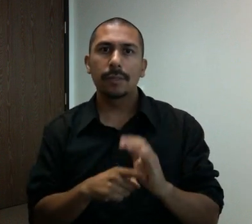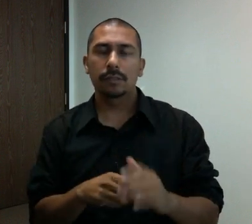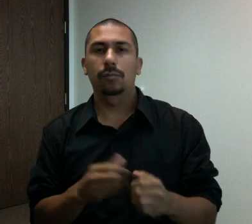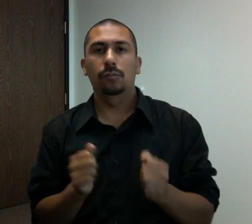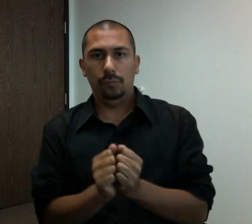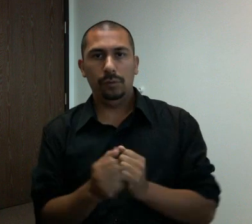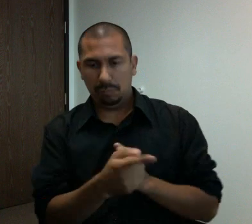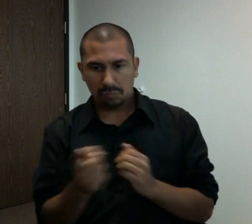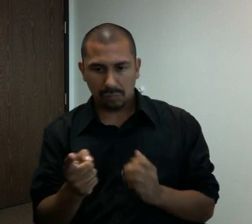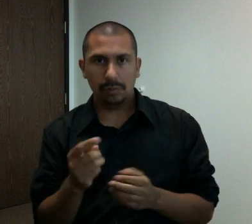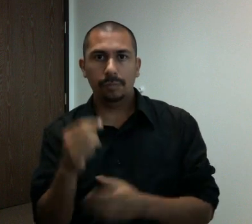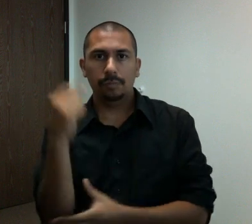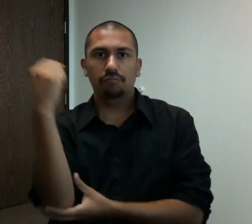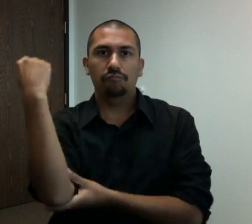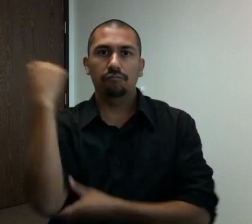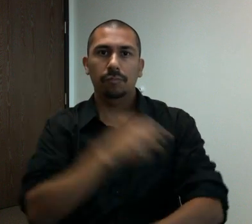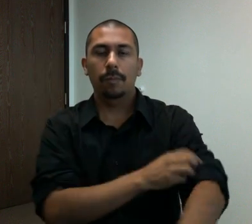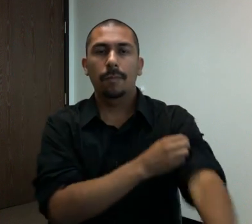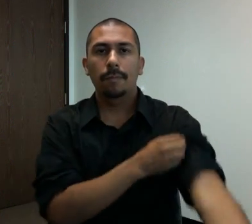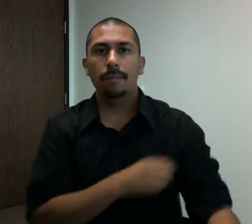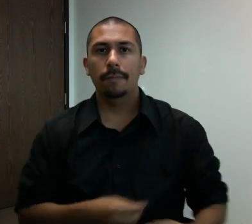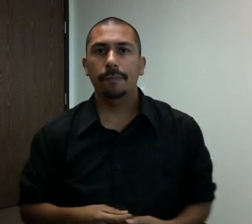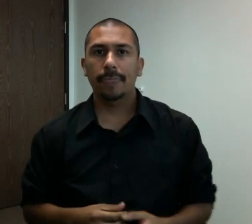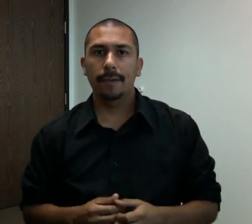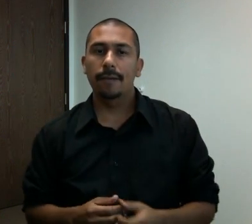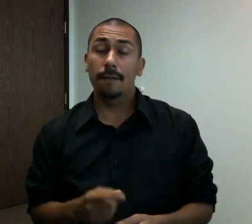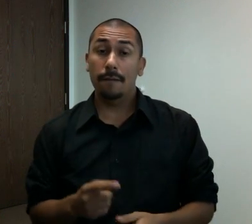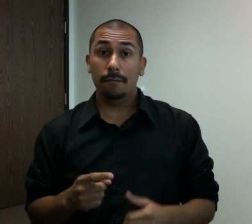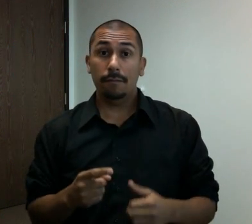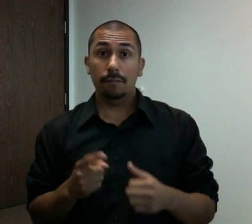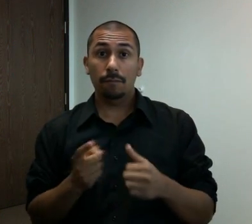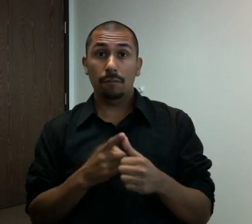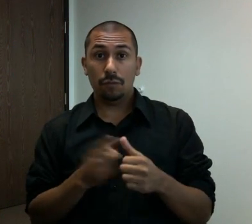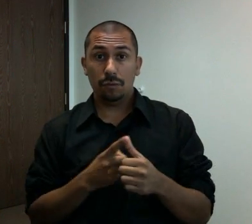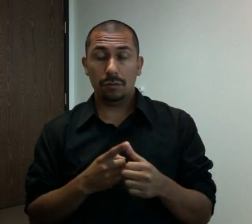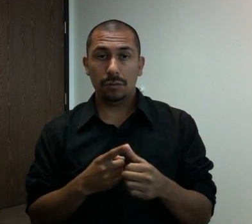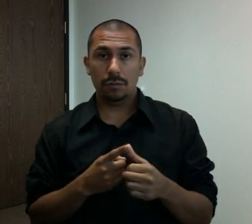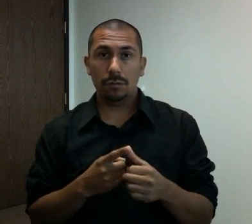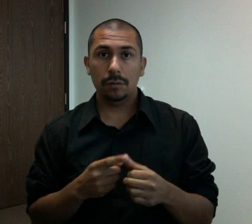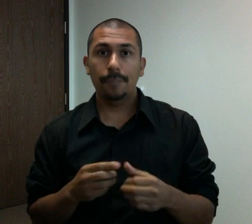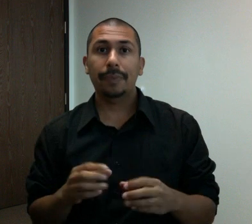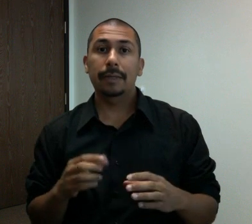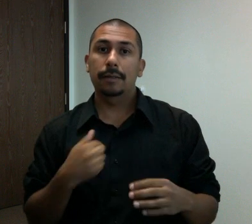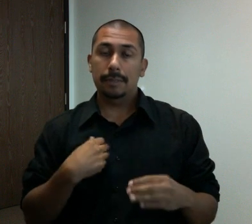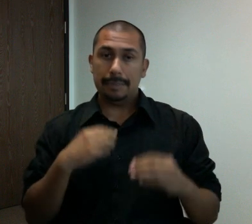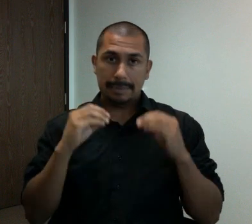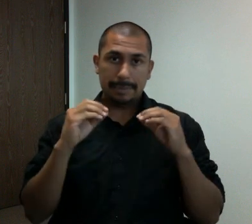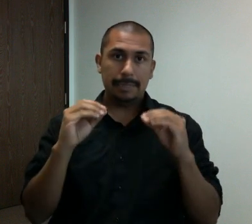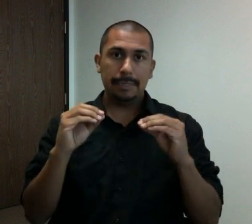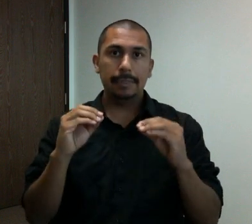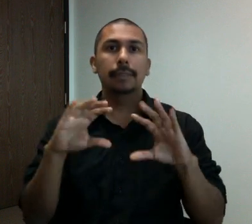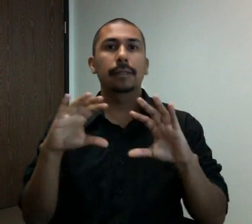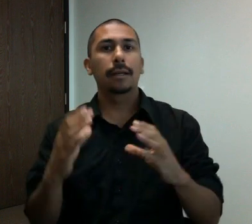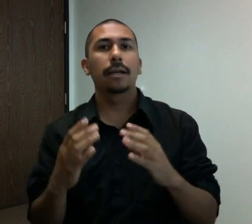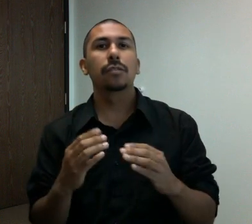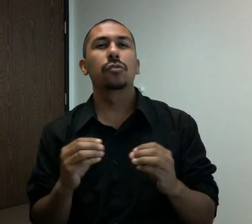could do this on very different levels. First of all, I teach a class that is more of a skills-based class, and it's for